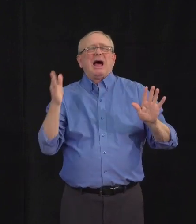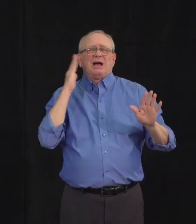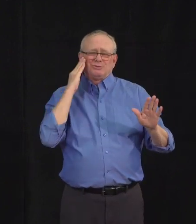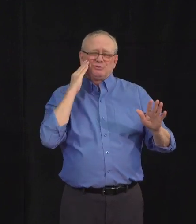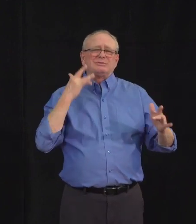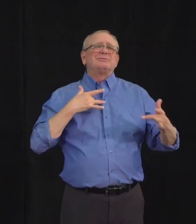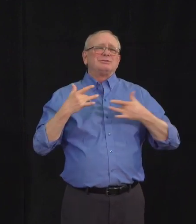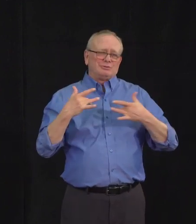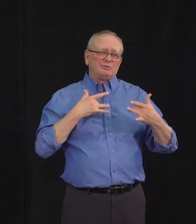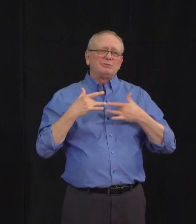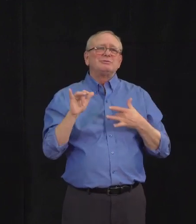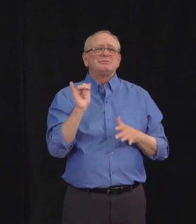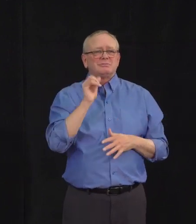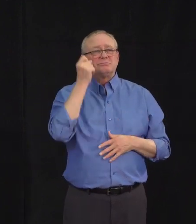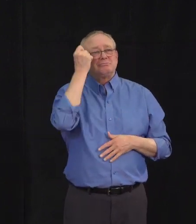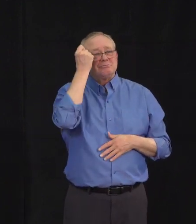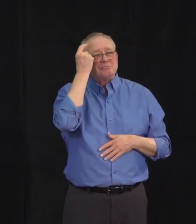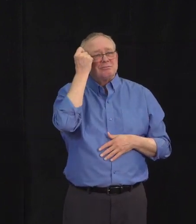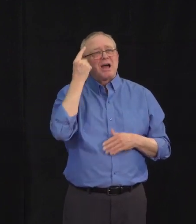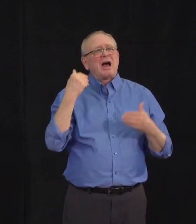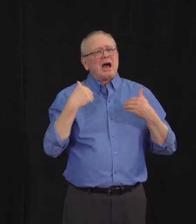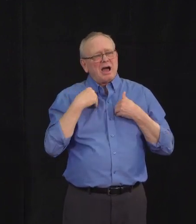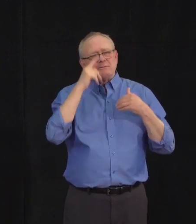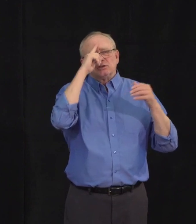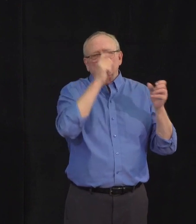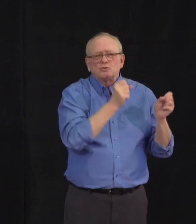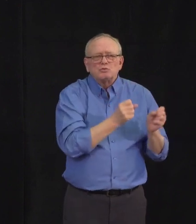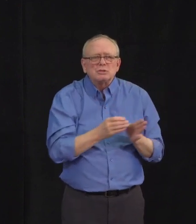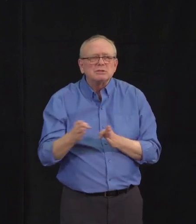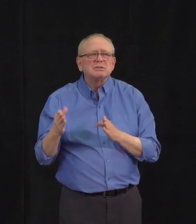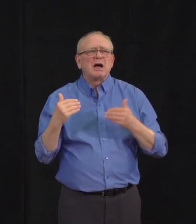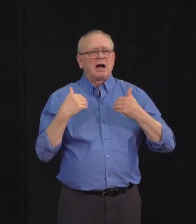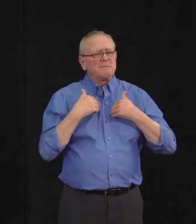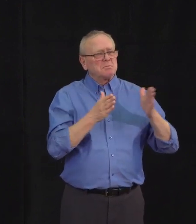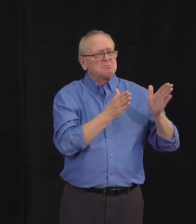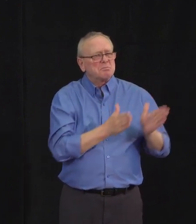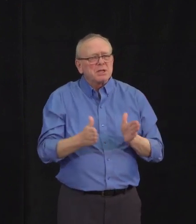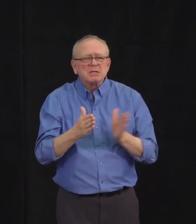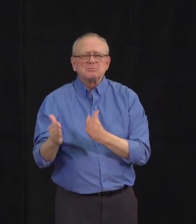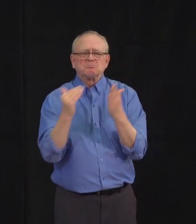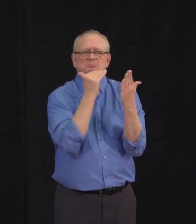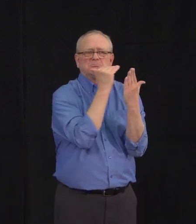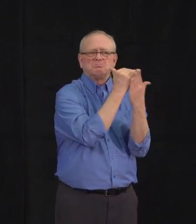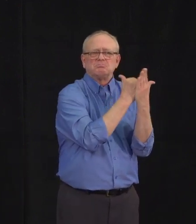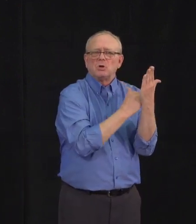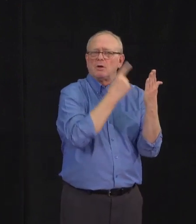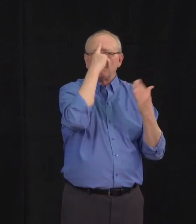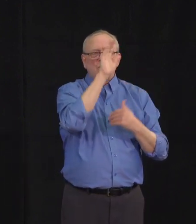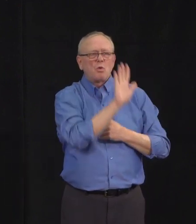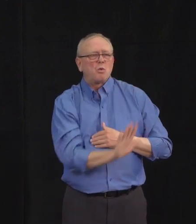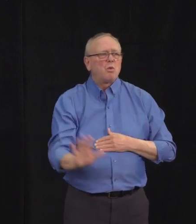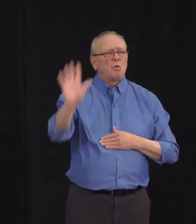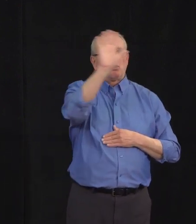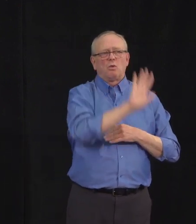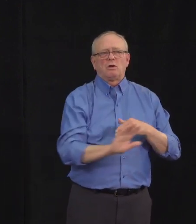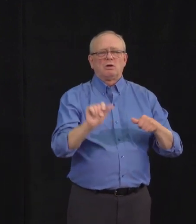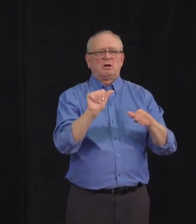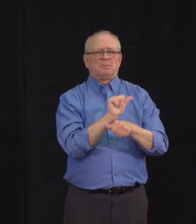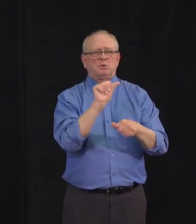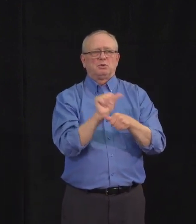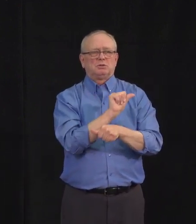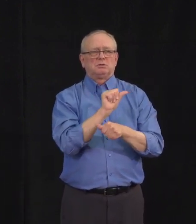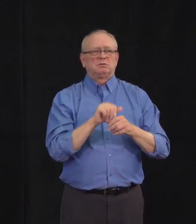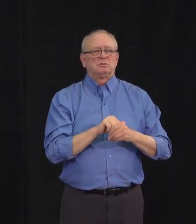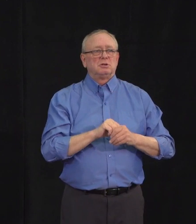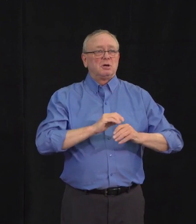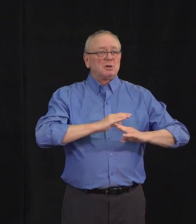are being implemented across the province, from prevention to outbreak response. This will be a cornerstone of our ability